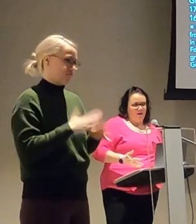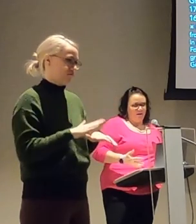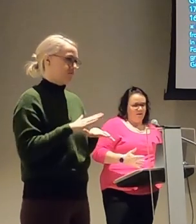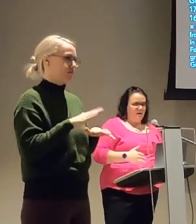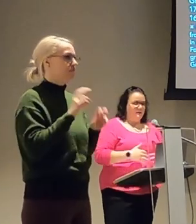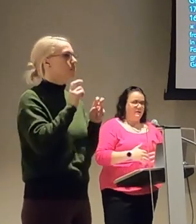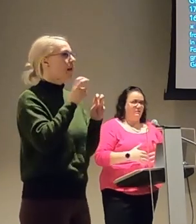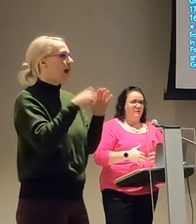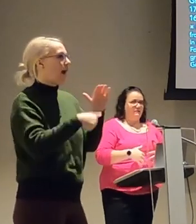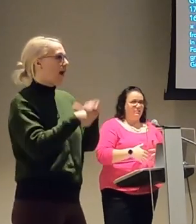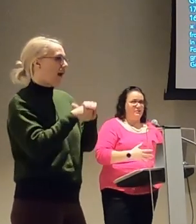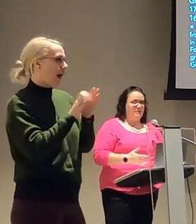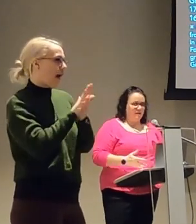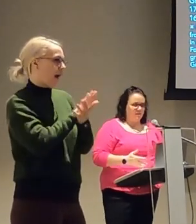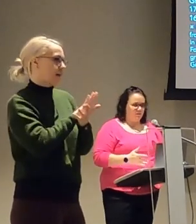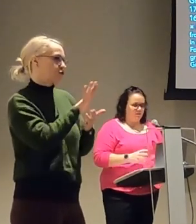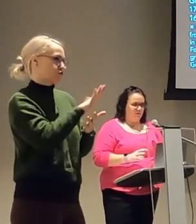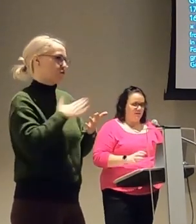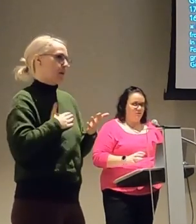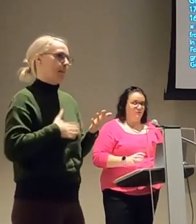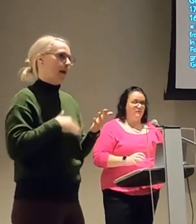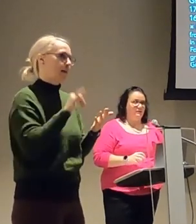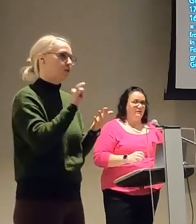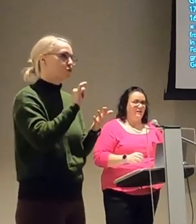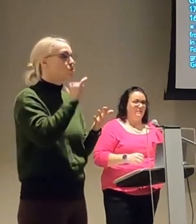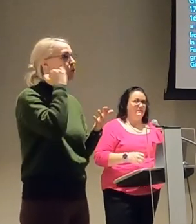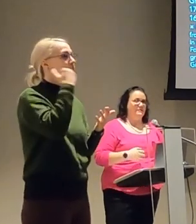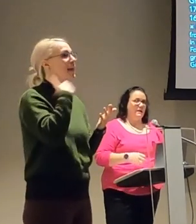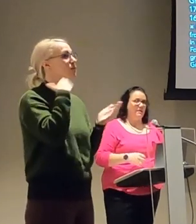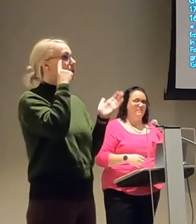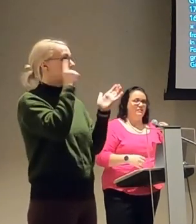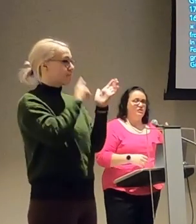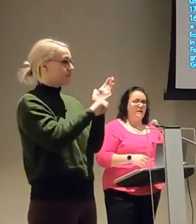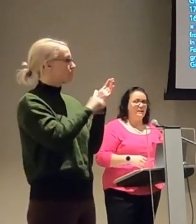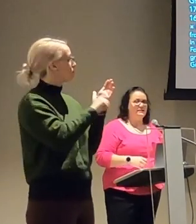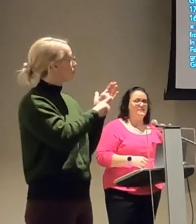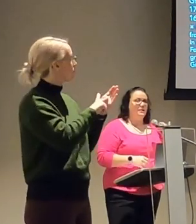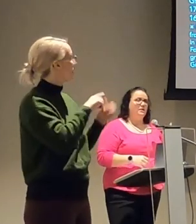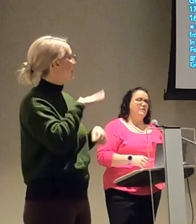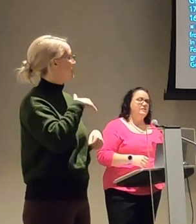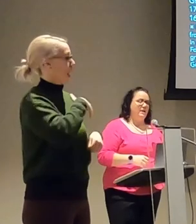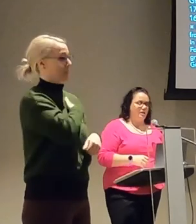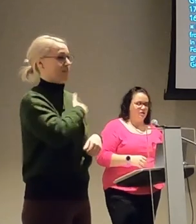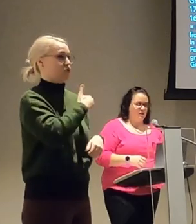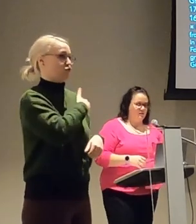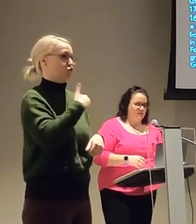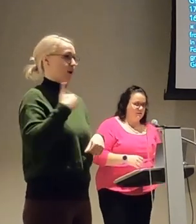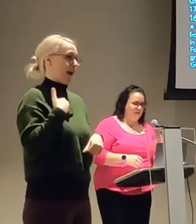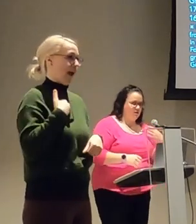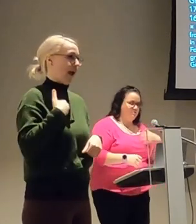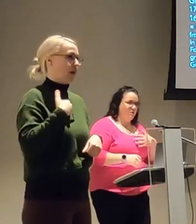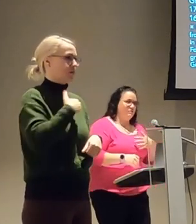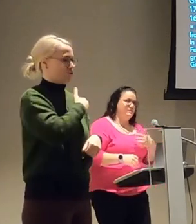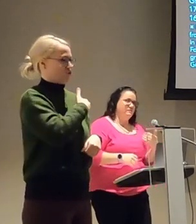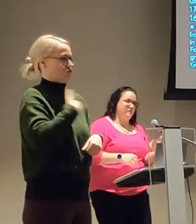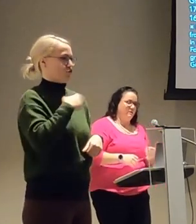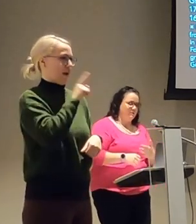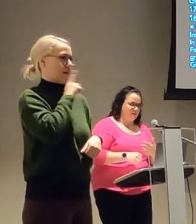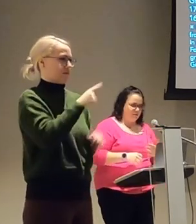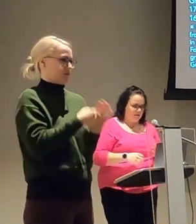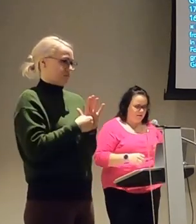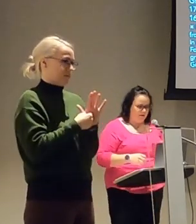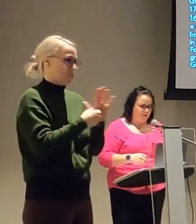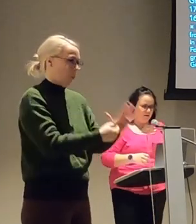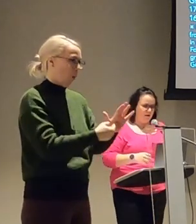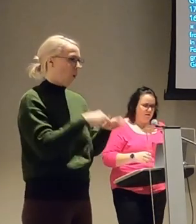hides her body. Now, in particular, if we look up at the top of her chest, her entire chest is exposed. We